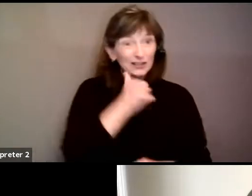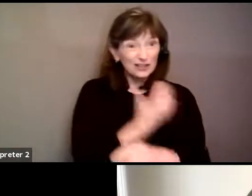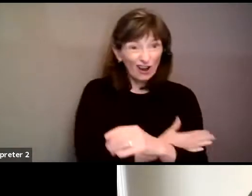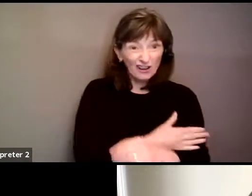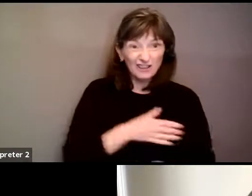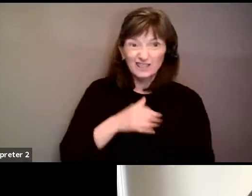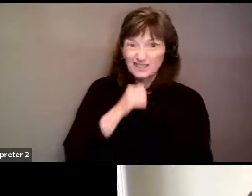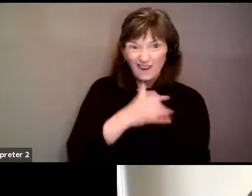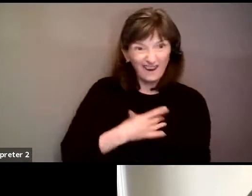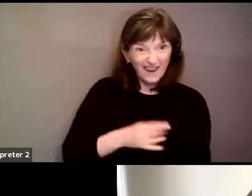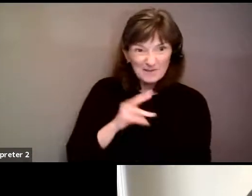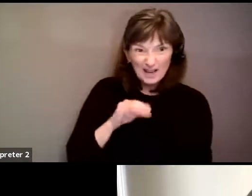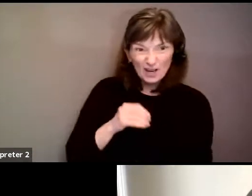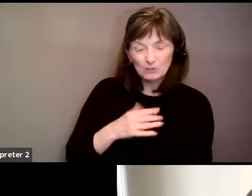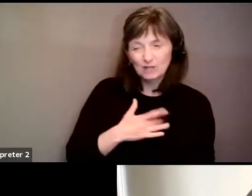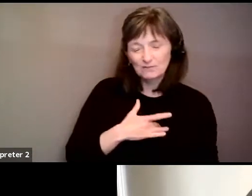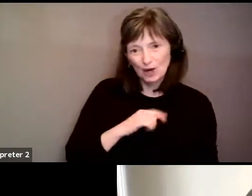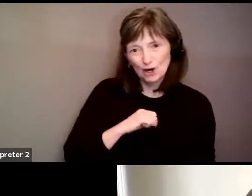hurts my heart a little bit.